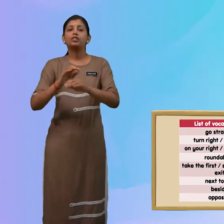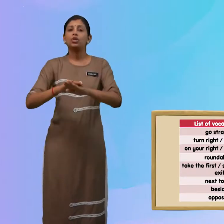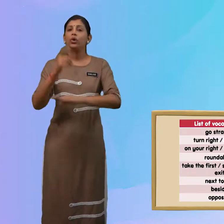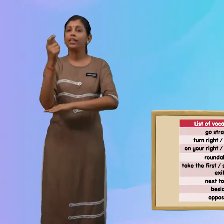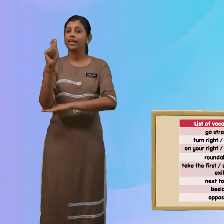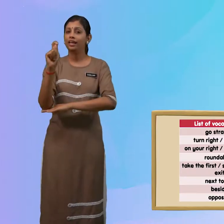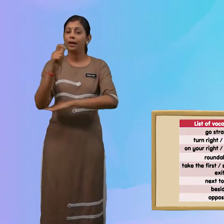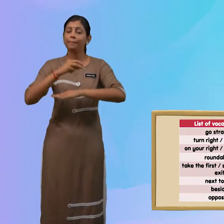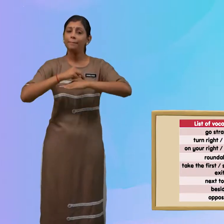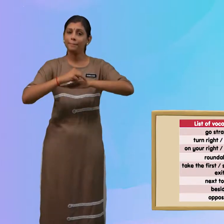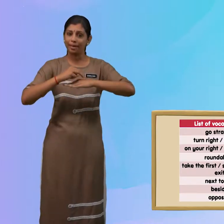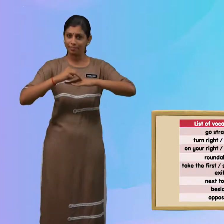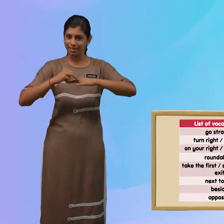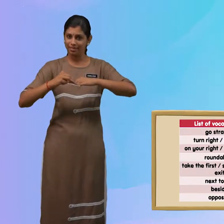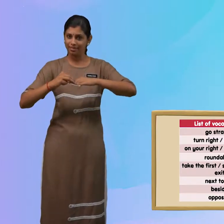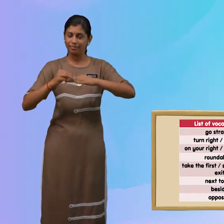based on the map.